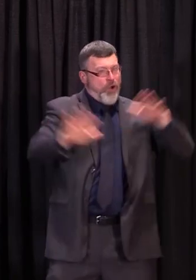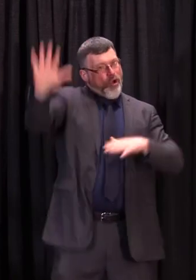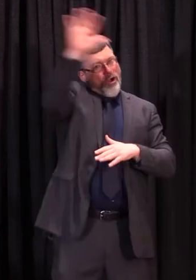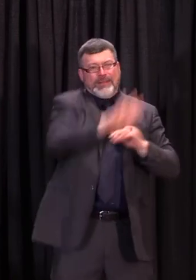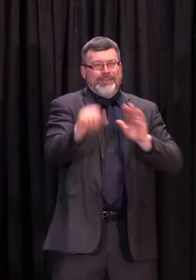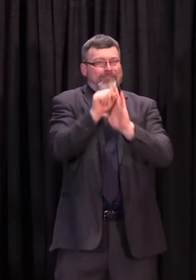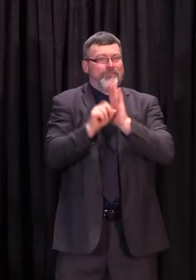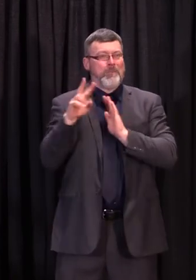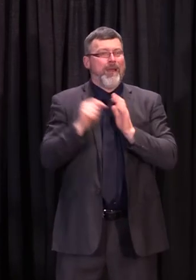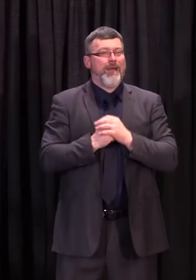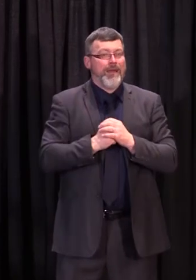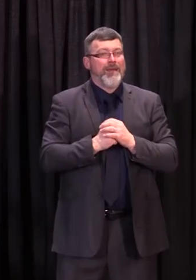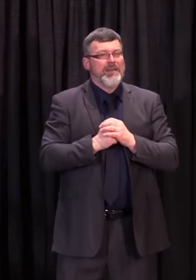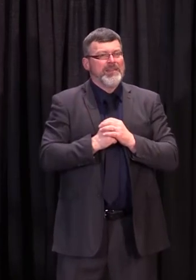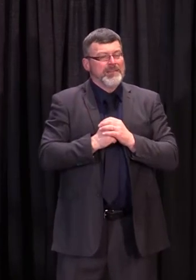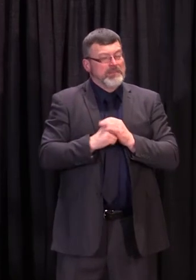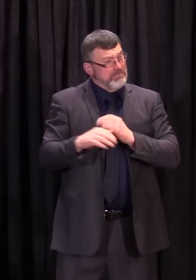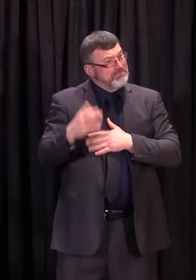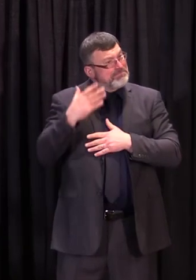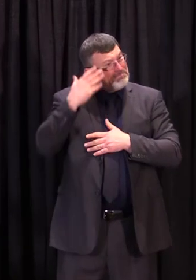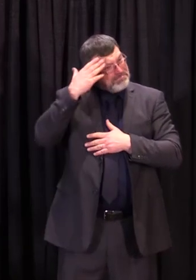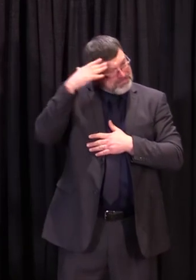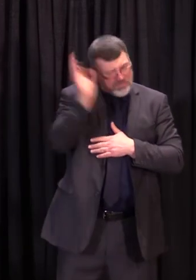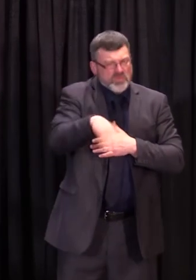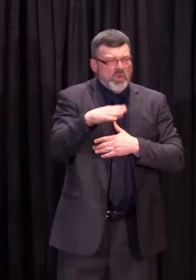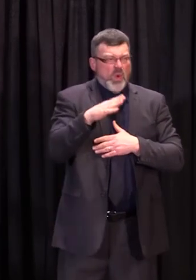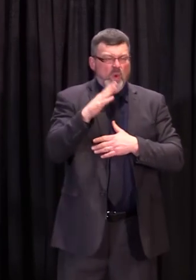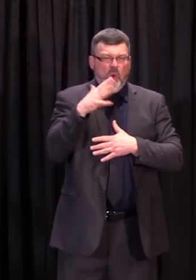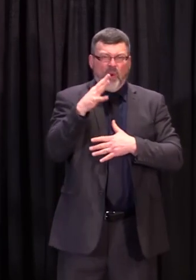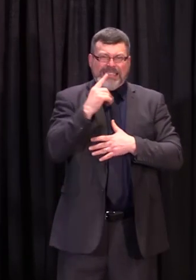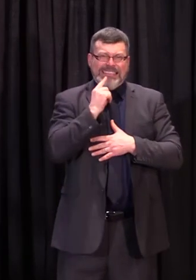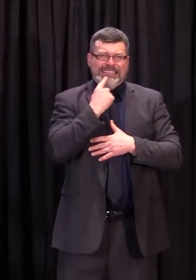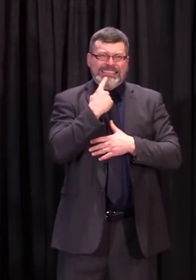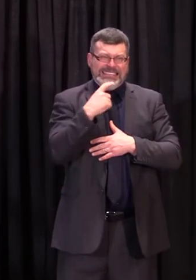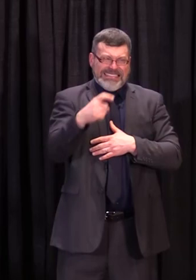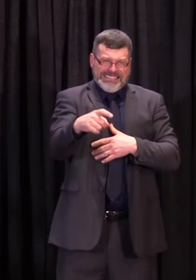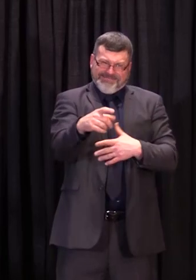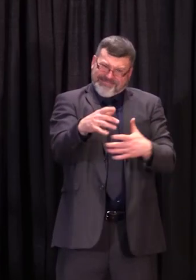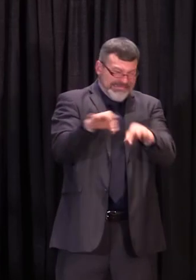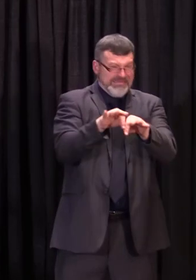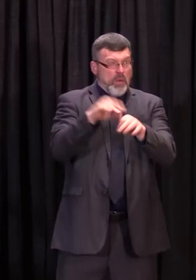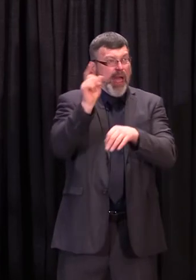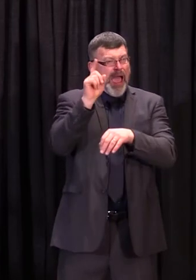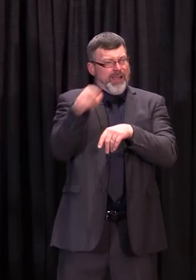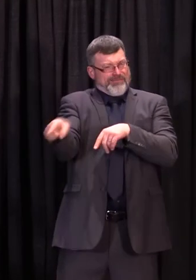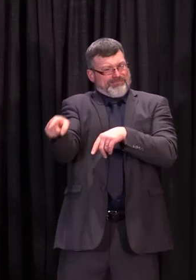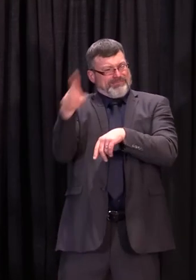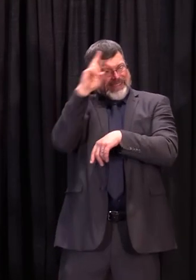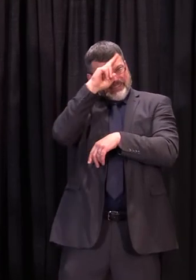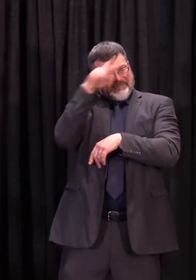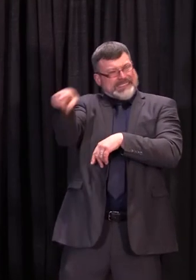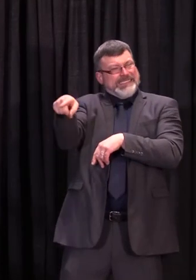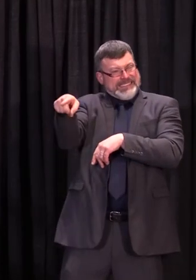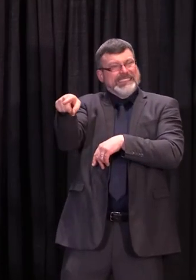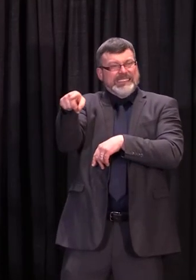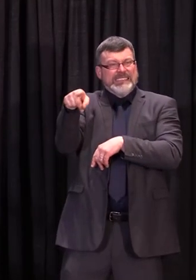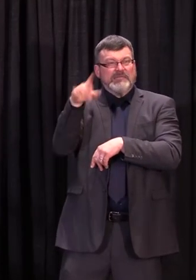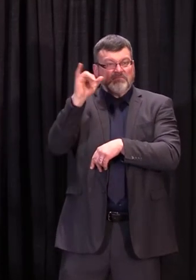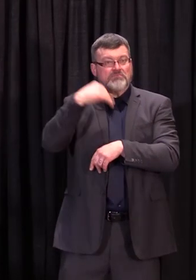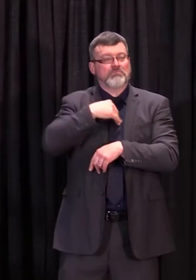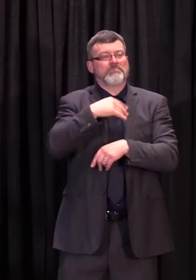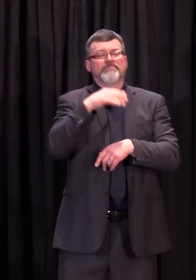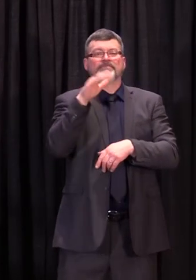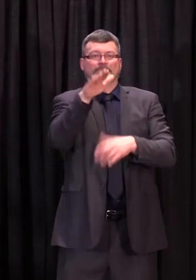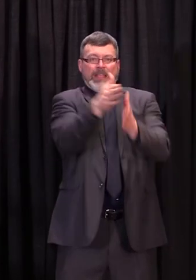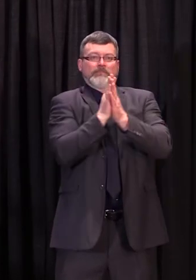We all know there's an urgent need in healthcare, which is why I asked for $15 million in budget adjustment to